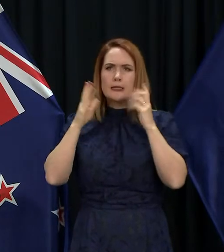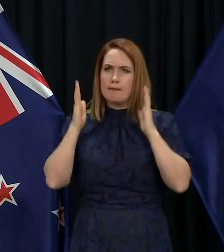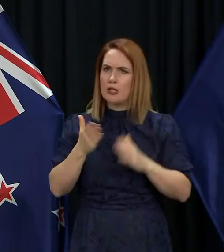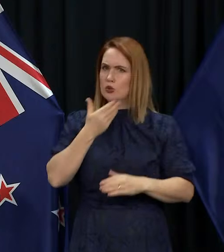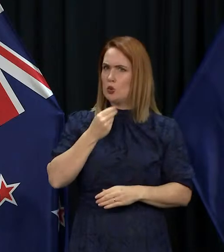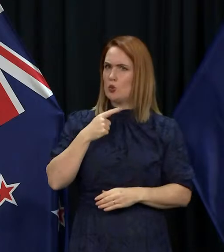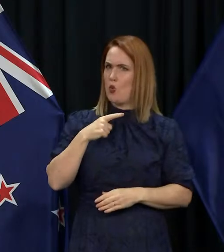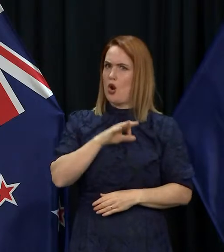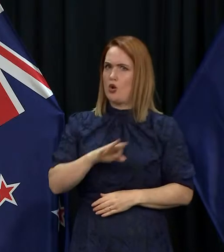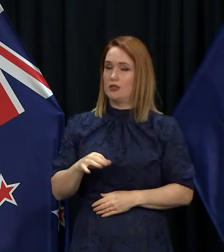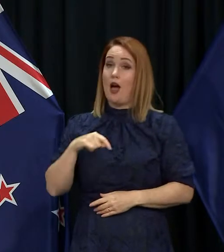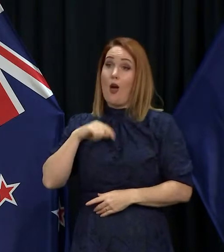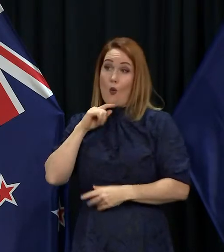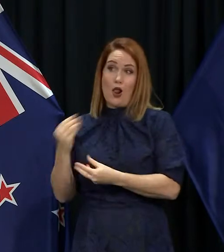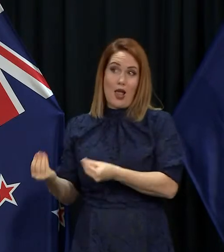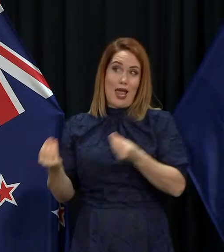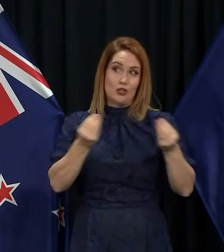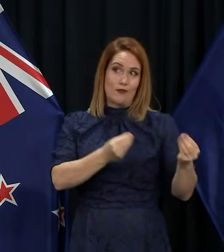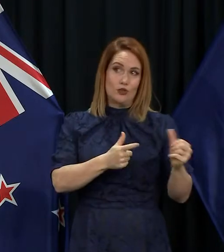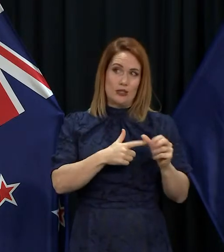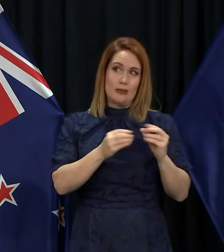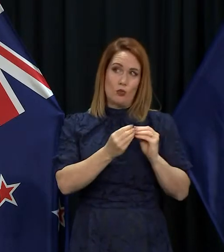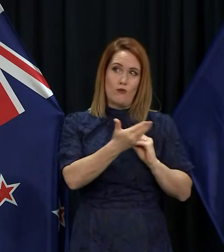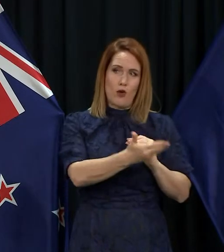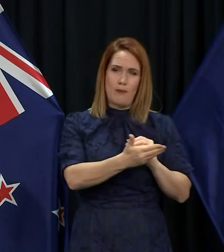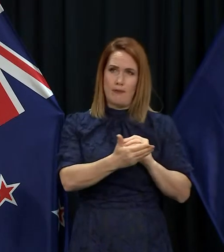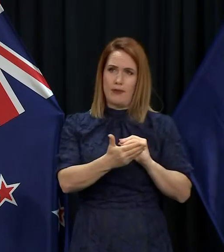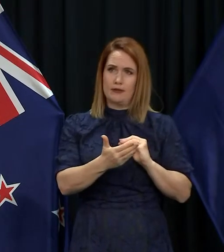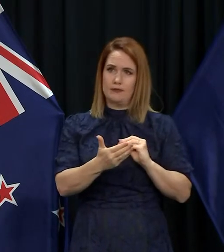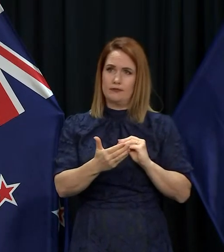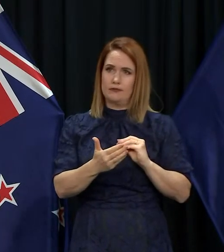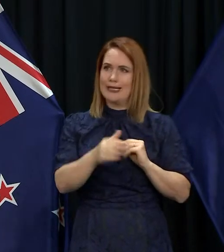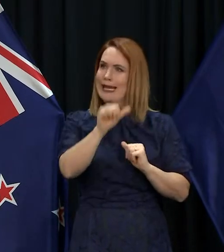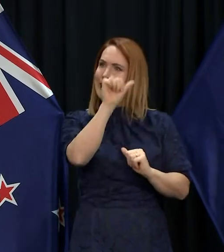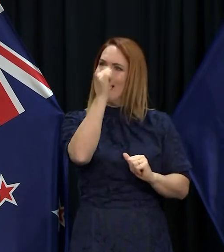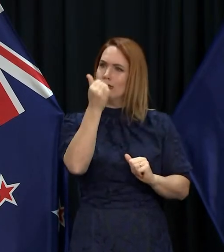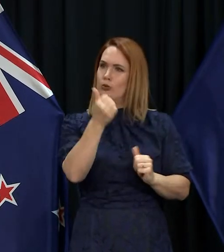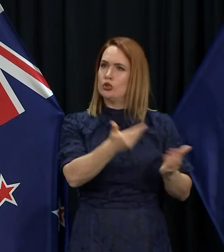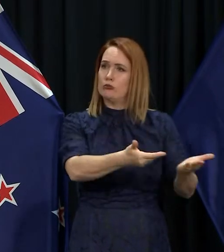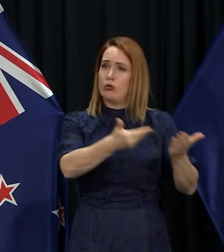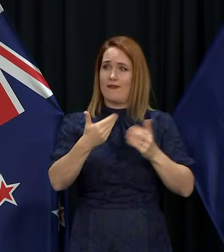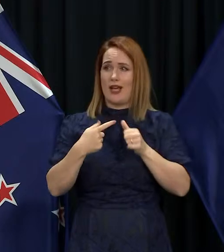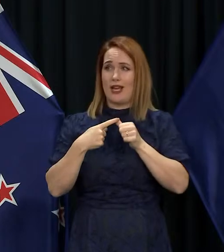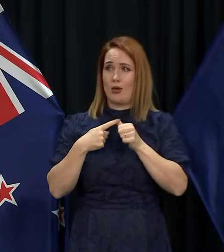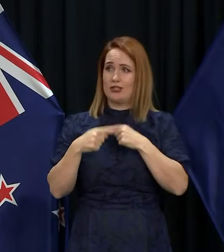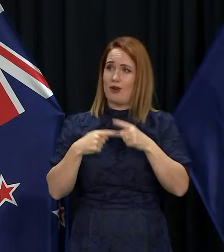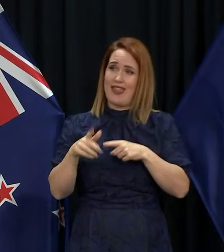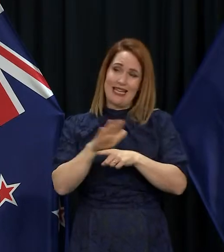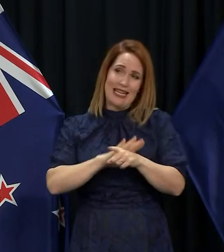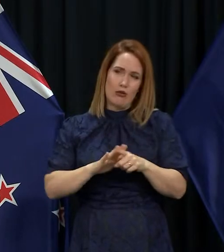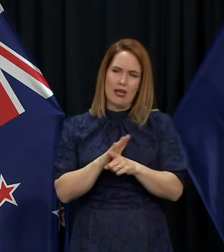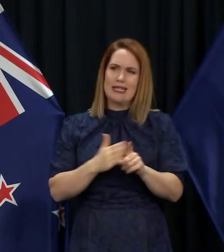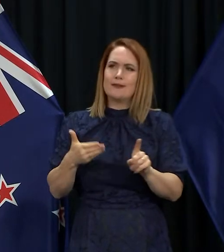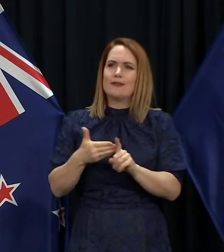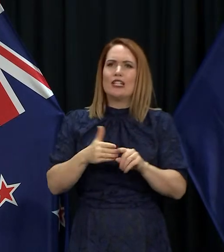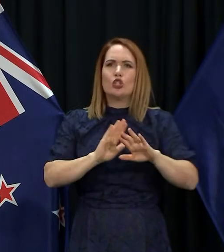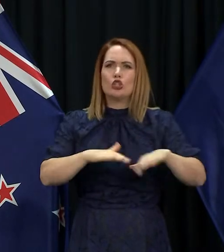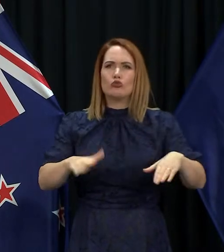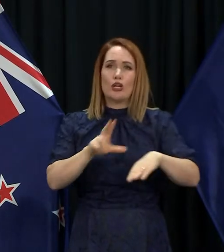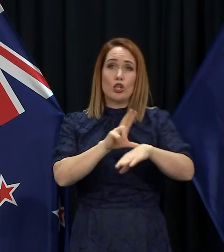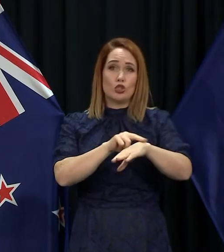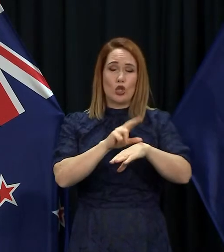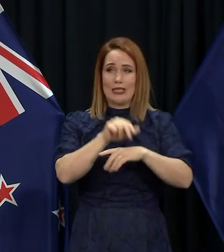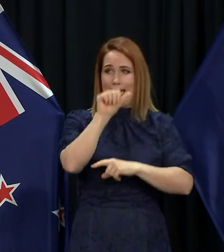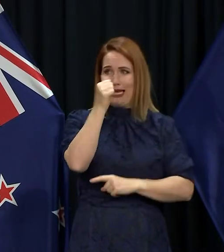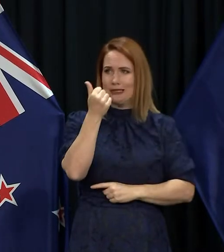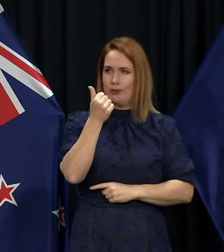I'll hand over to Dr. Bloomfield, but the advice that we've always received from our experts, particularly paediatric experts like Dr. Jen Russell,